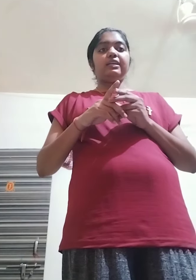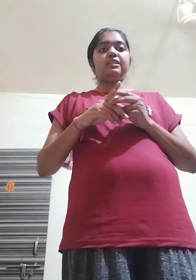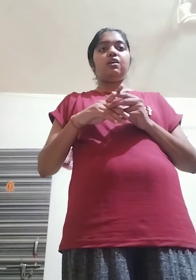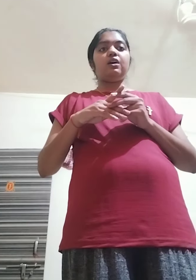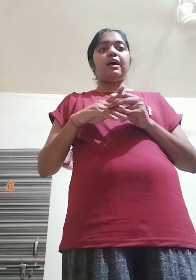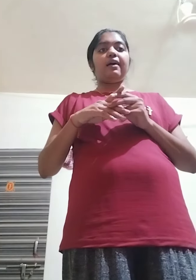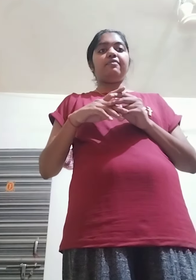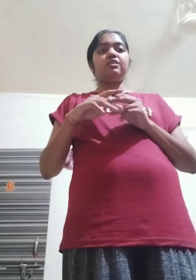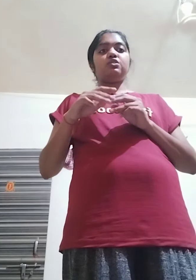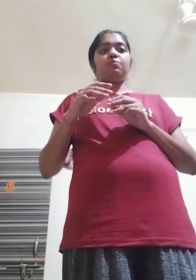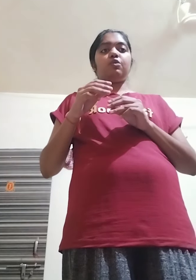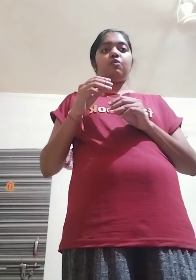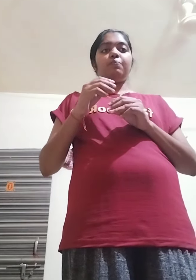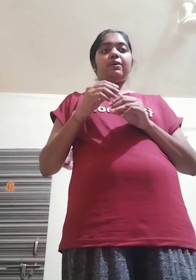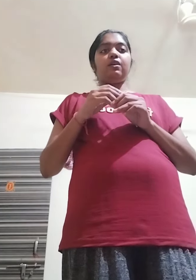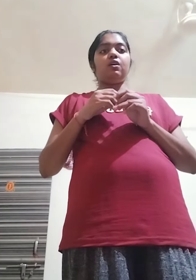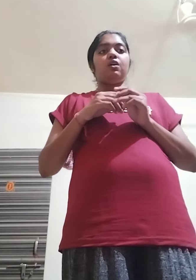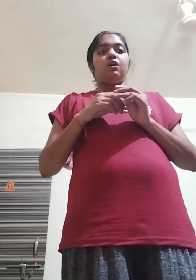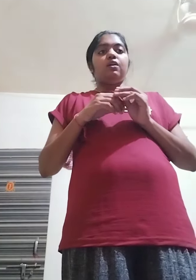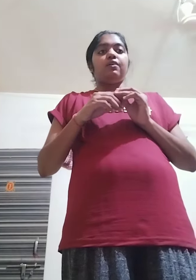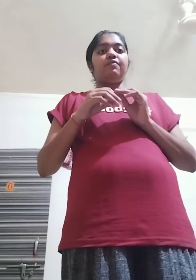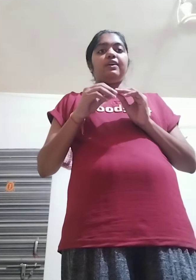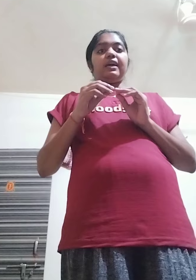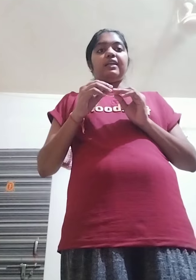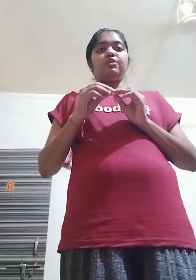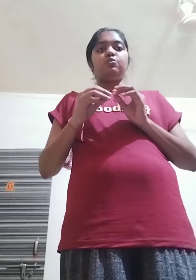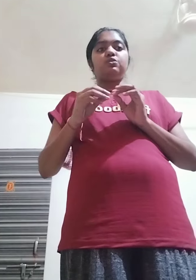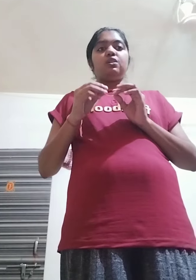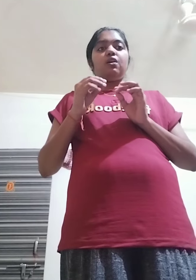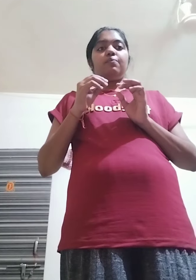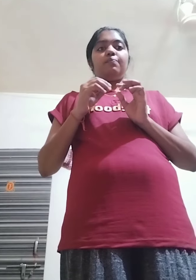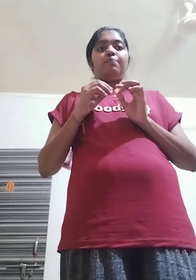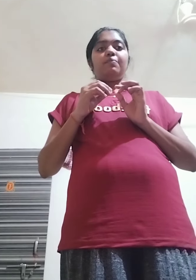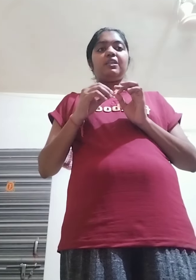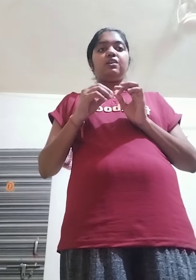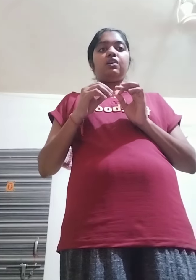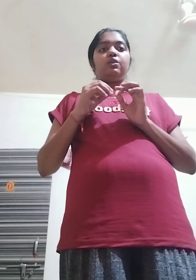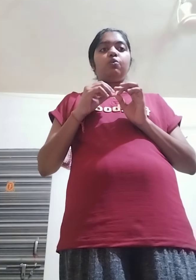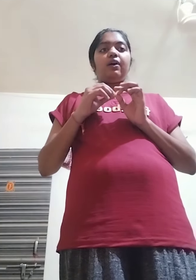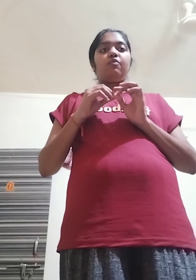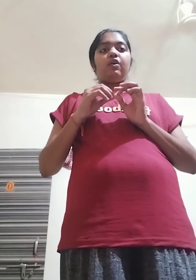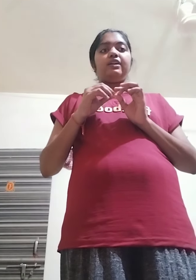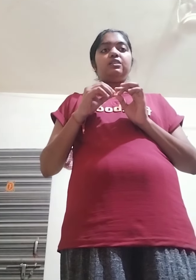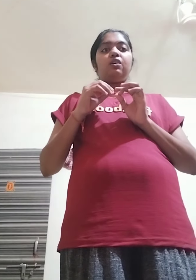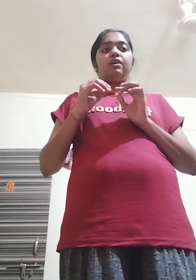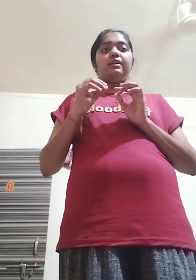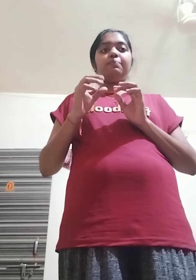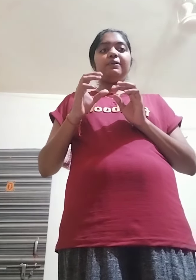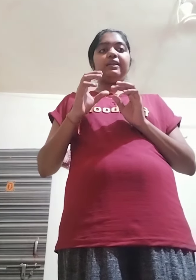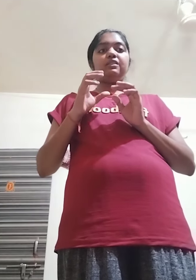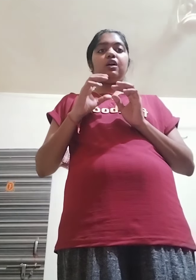the average number of pair. We can use the method to avoid the repeating the